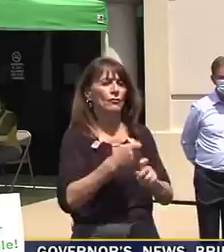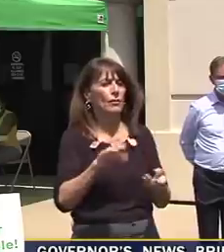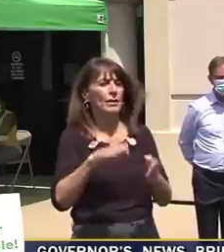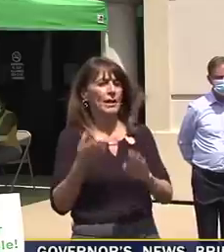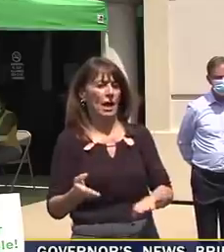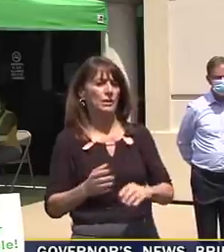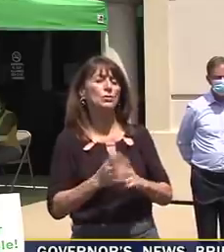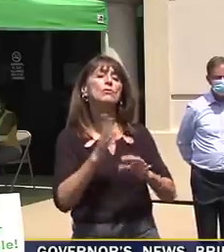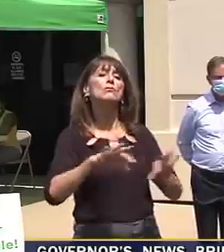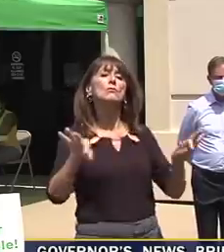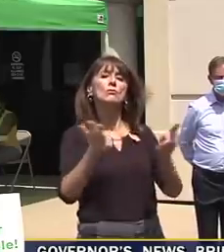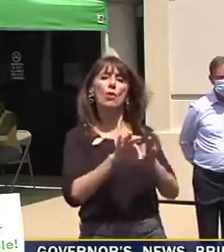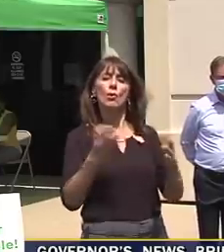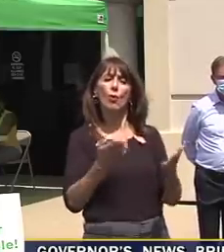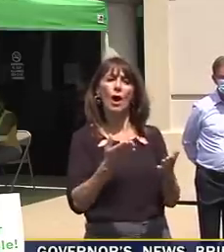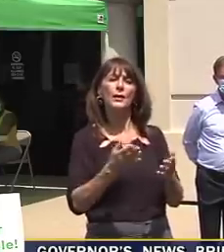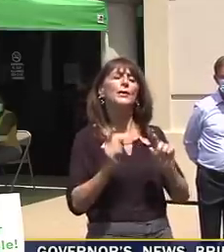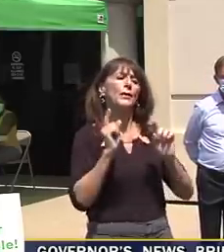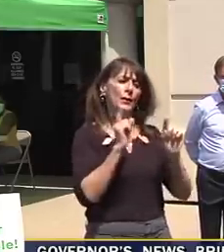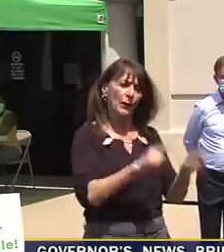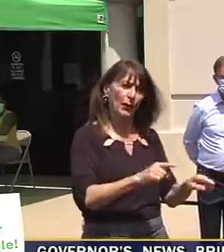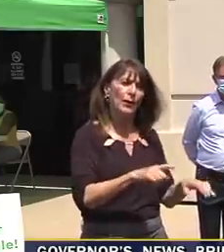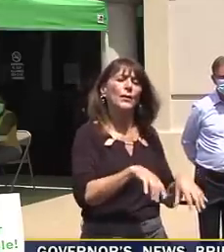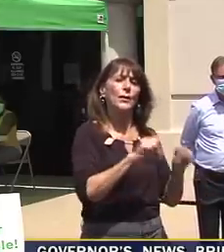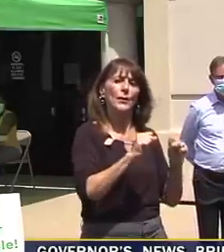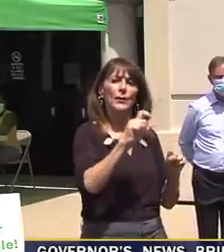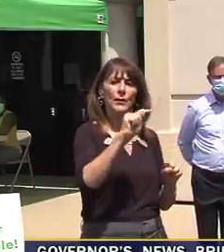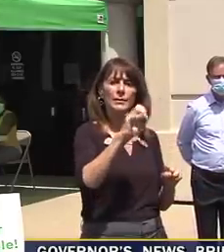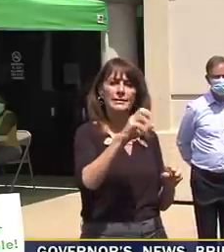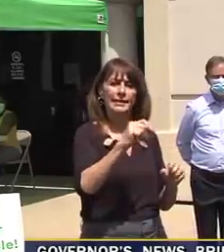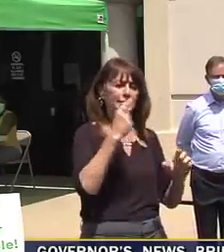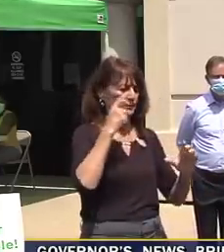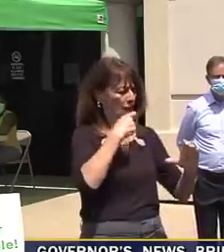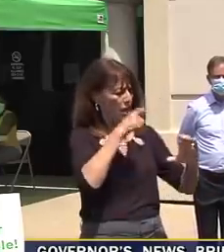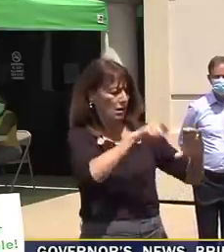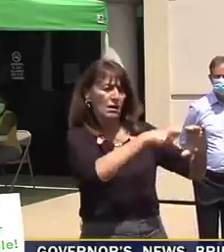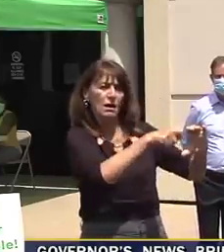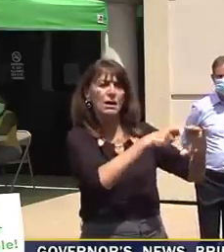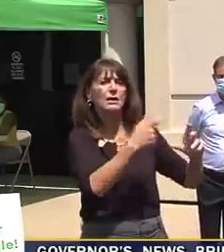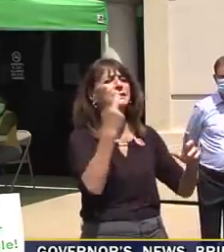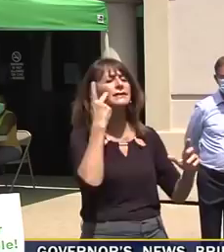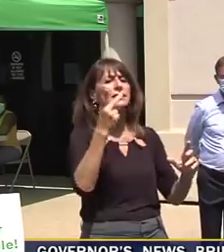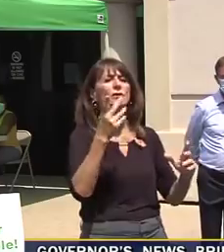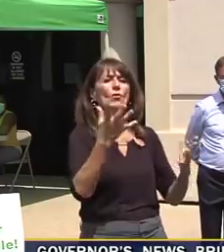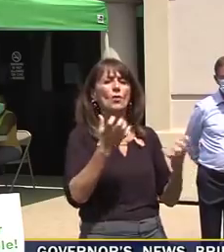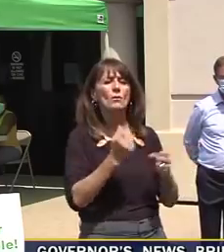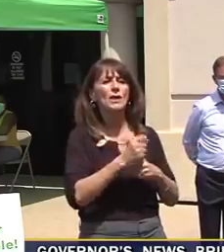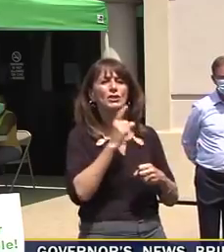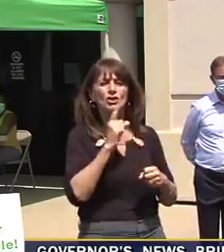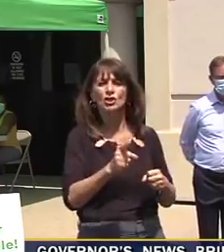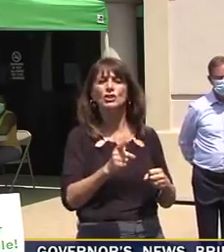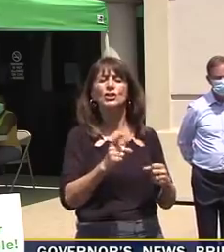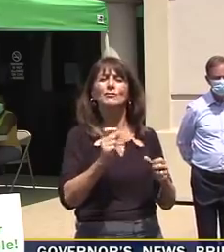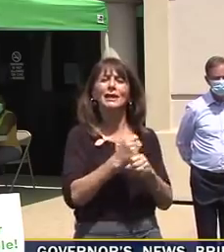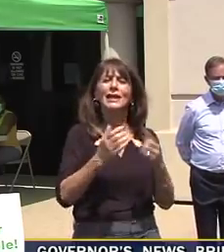testing and follow-up still makes sense, and we've tried to make it widely available and easy